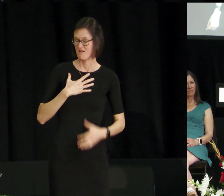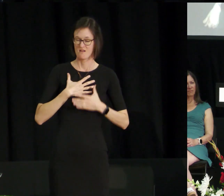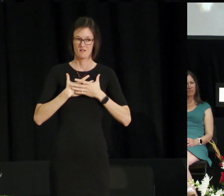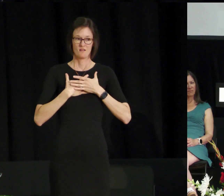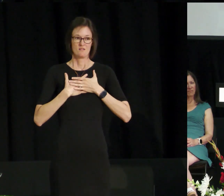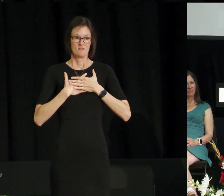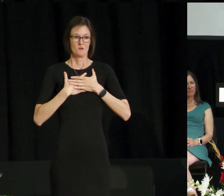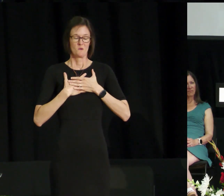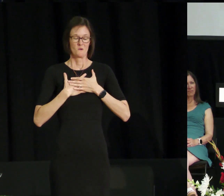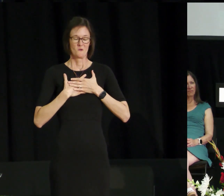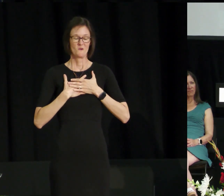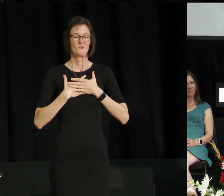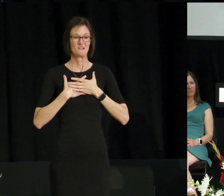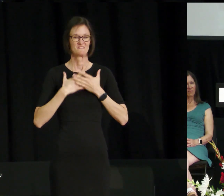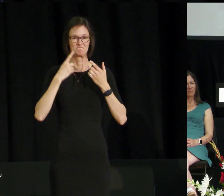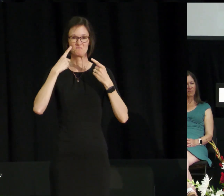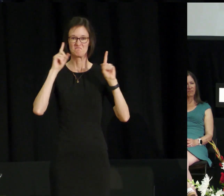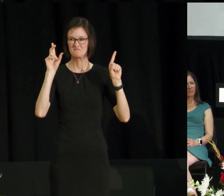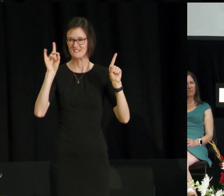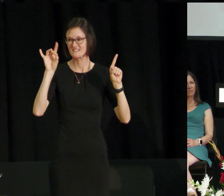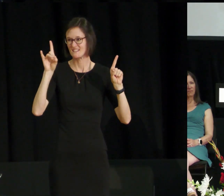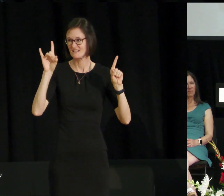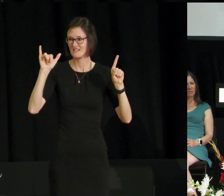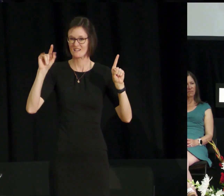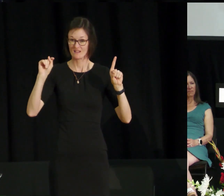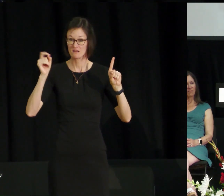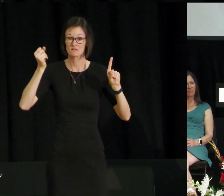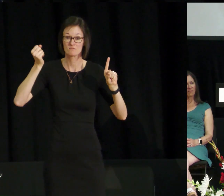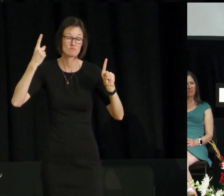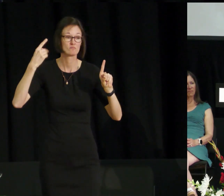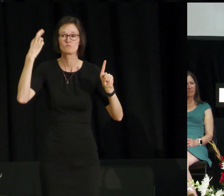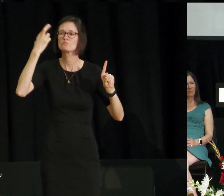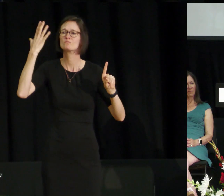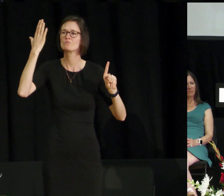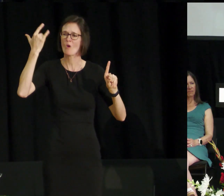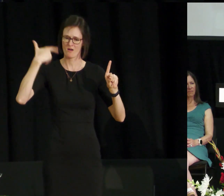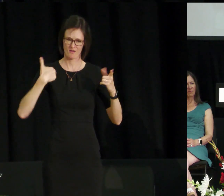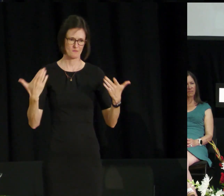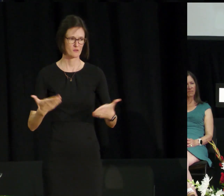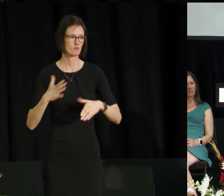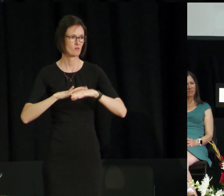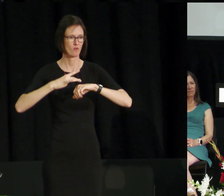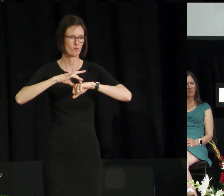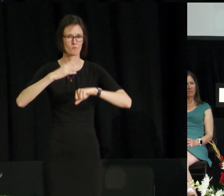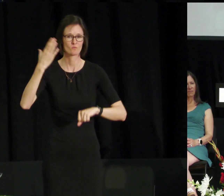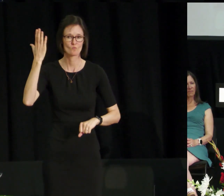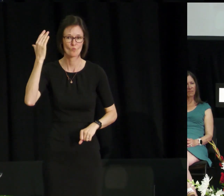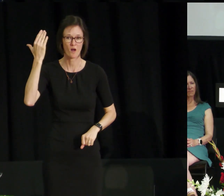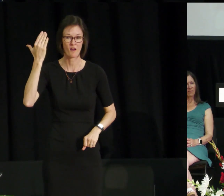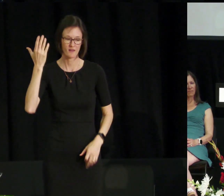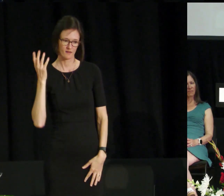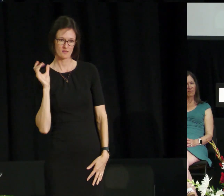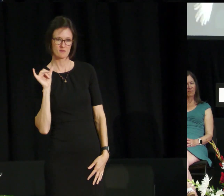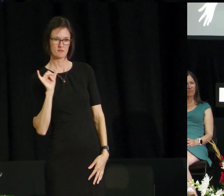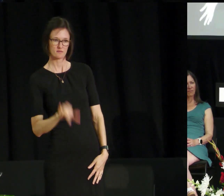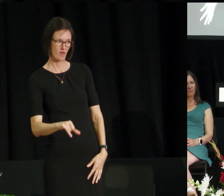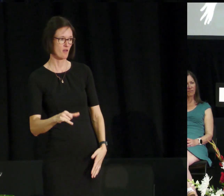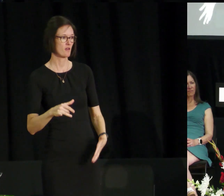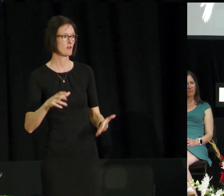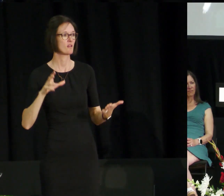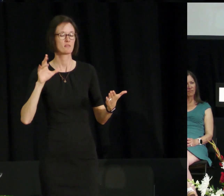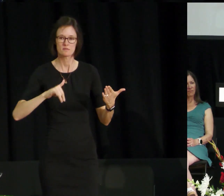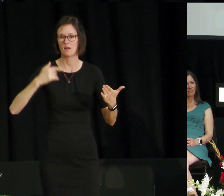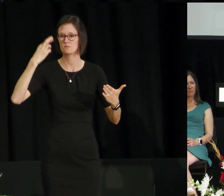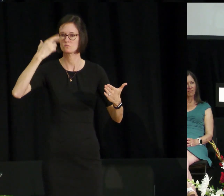And this is why I'm on this planet This has been the plan All along To serve My community